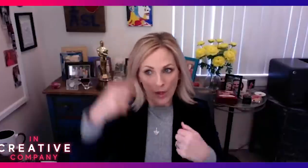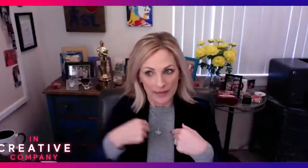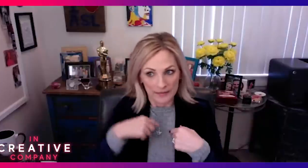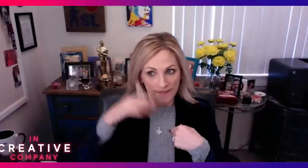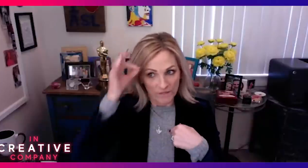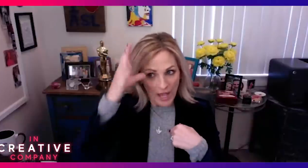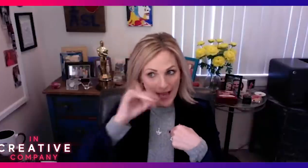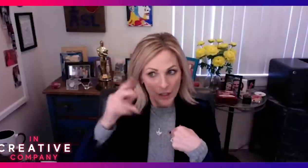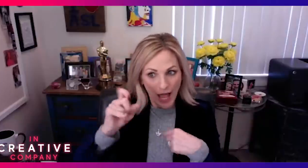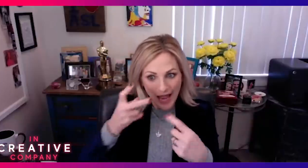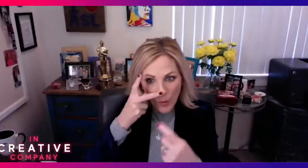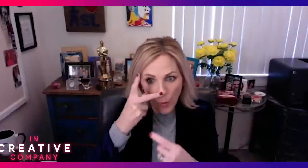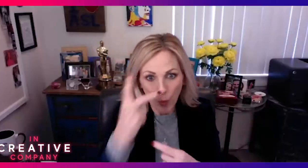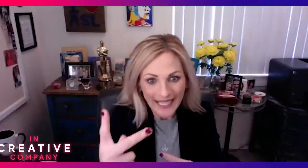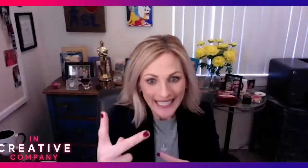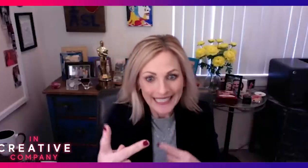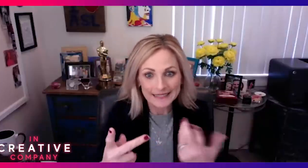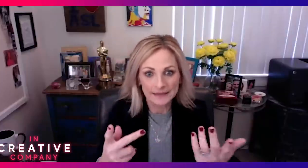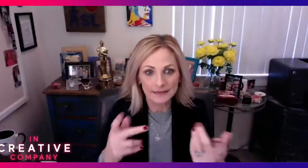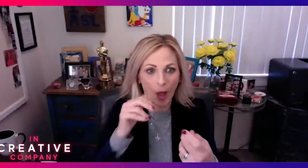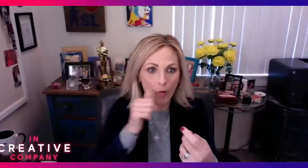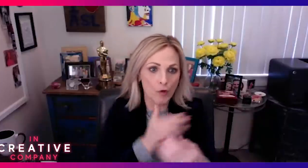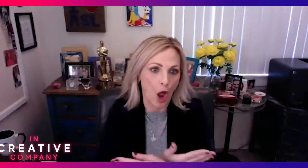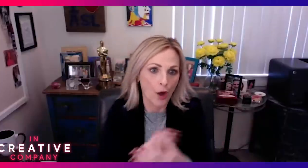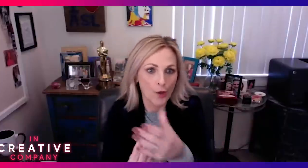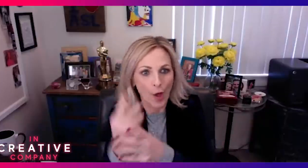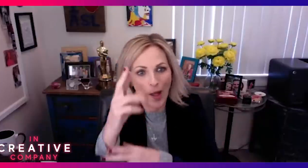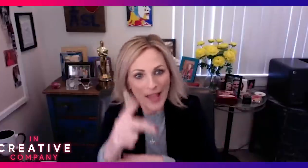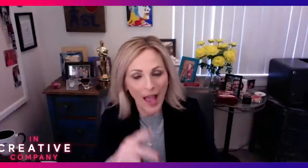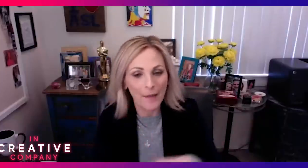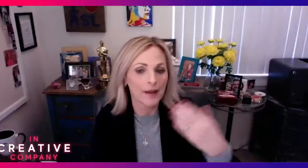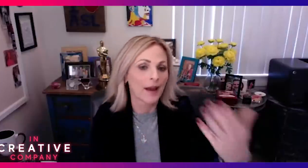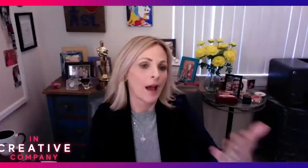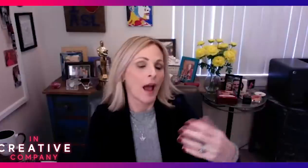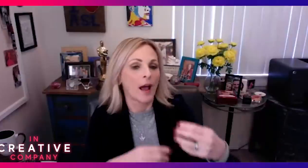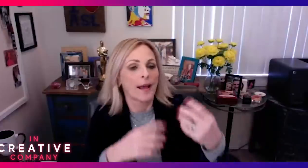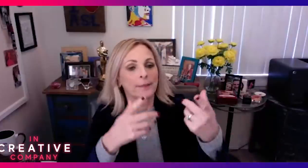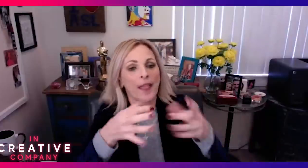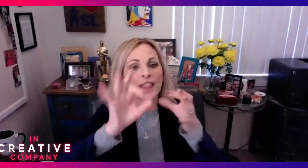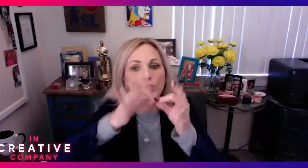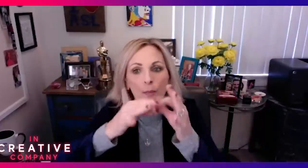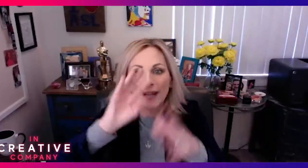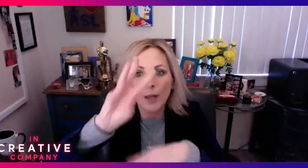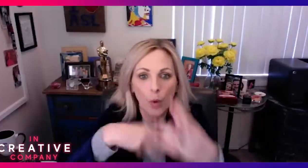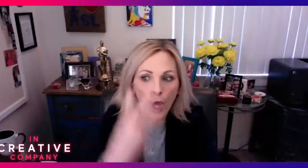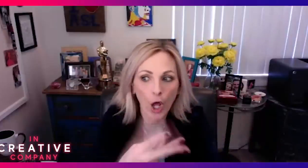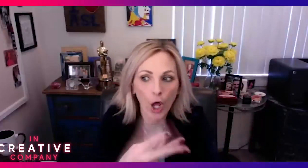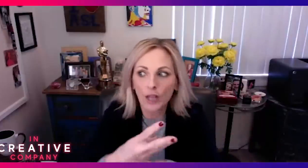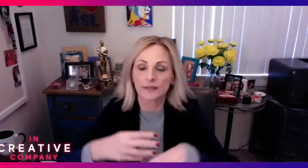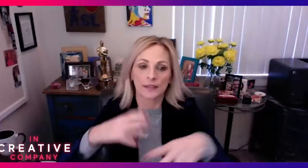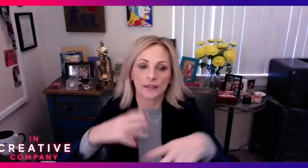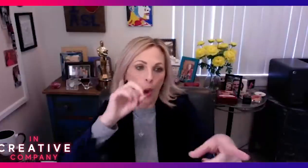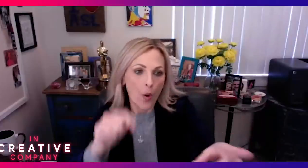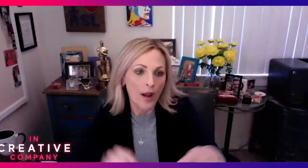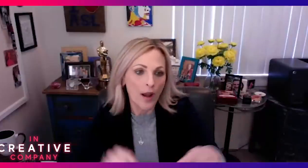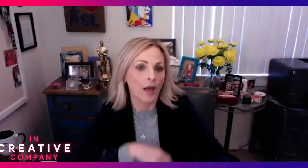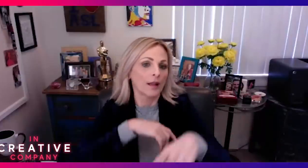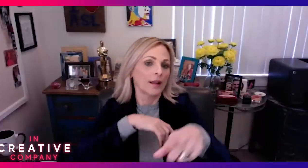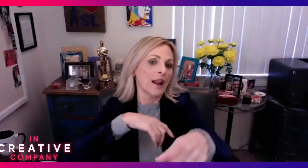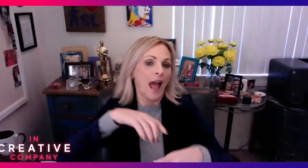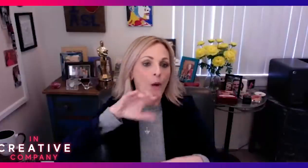of music and the parents and their love of their community and their daughter growing up and the world